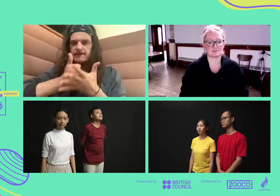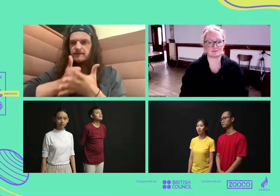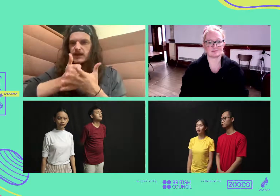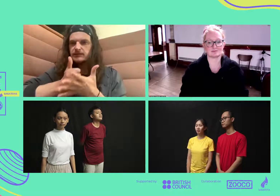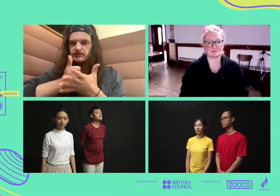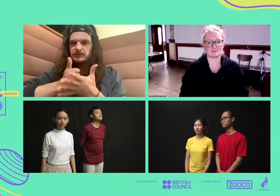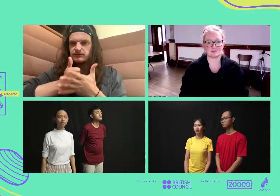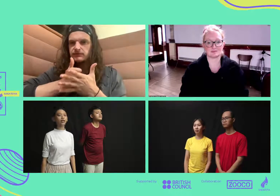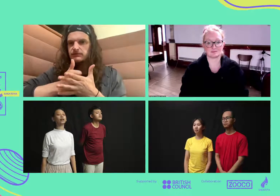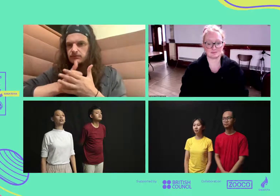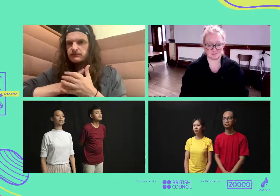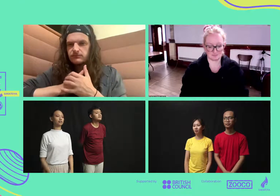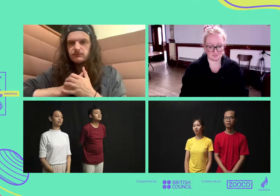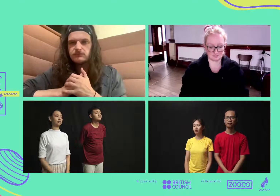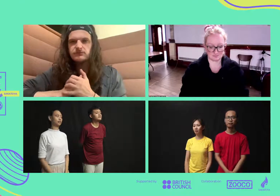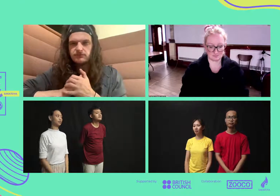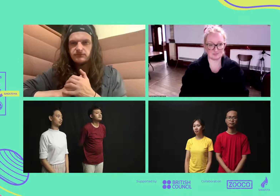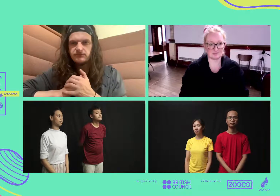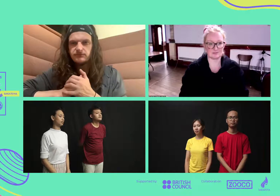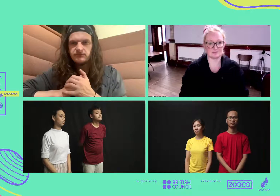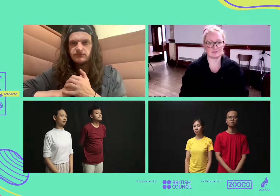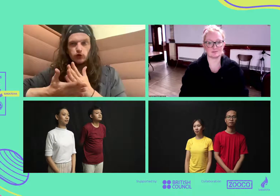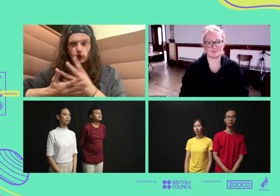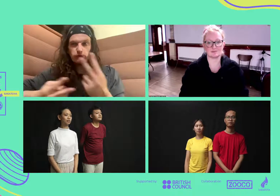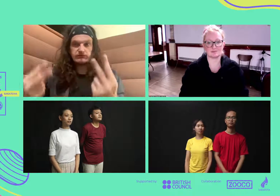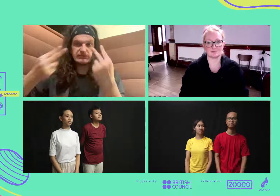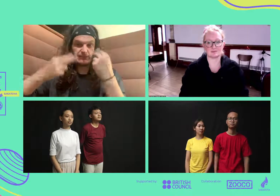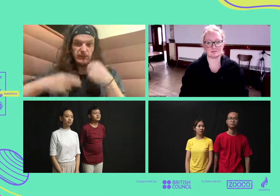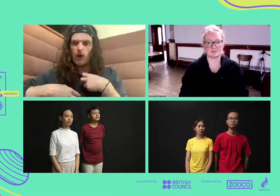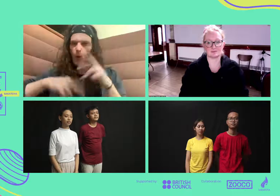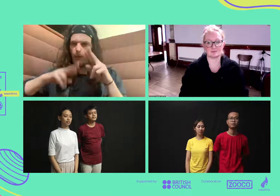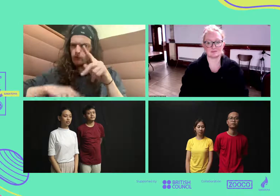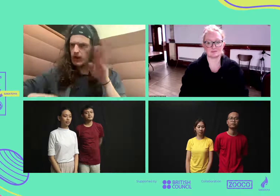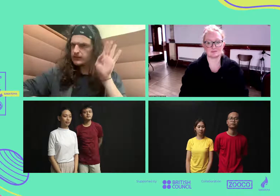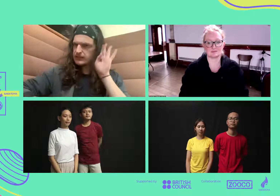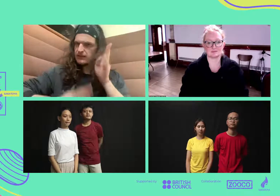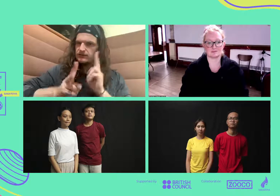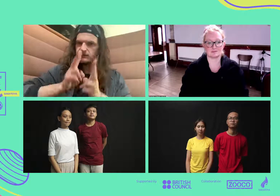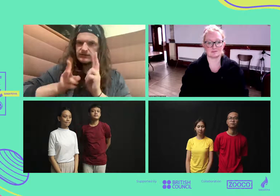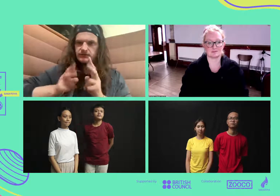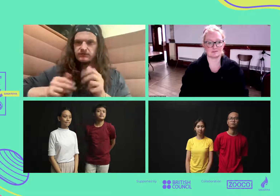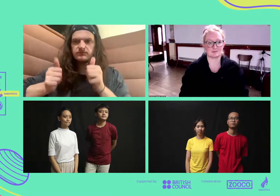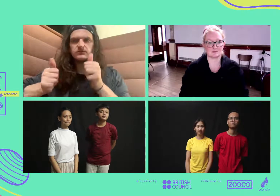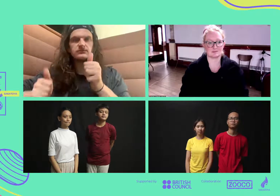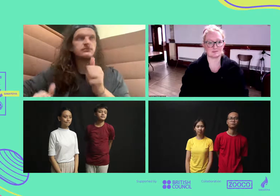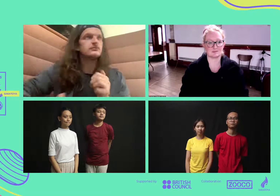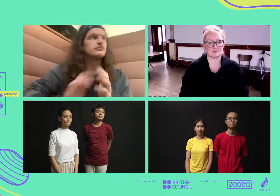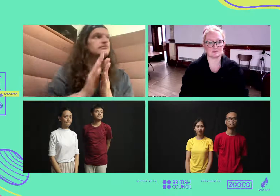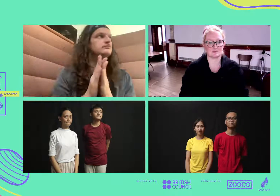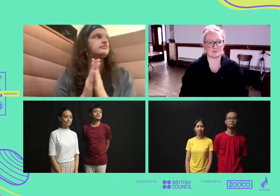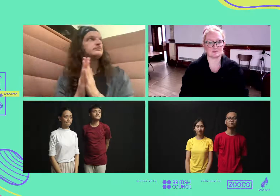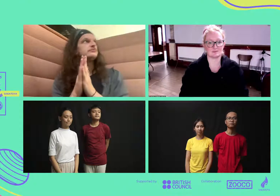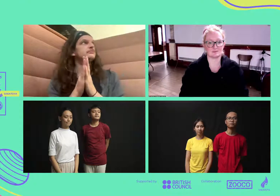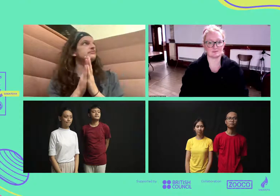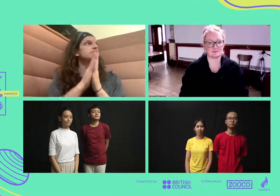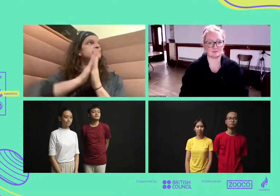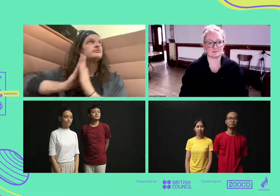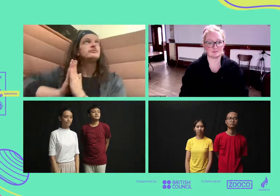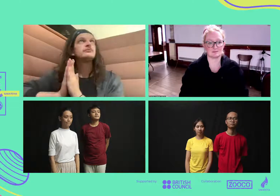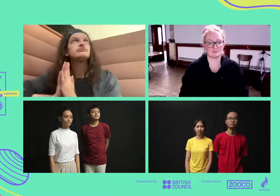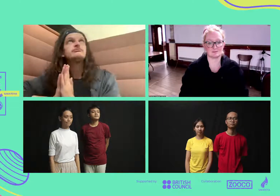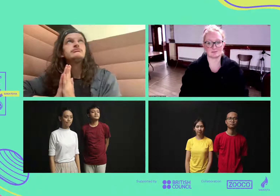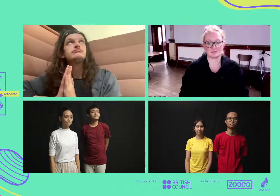up now and just give you a little bit of advice and some tips for going forward. I hope you're able to hear the